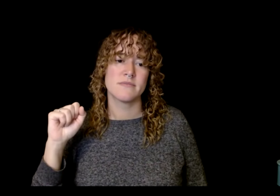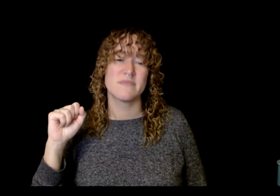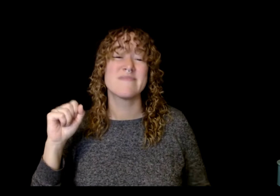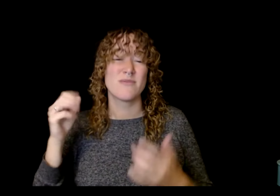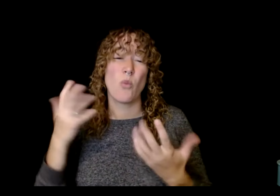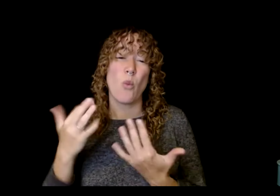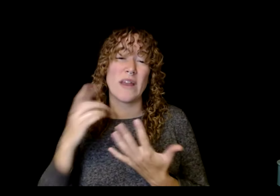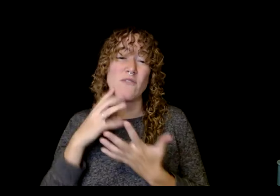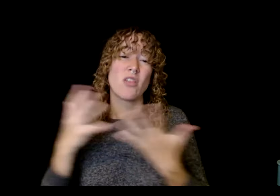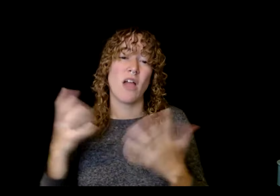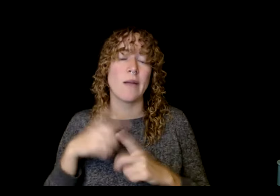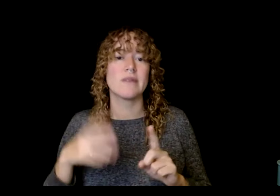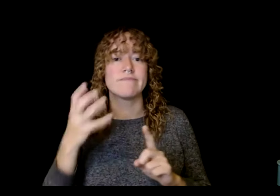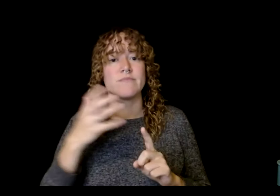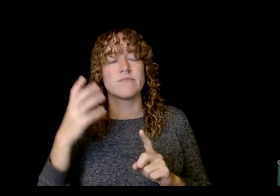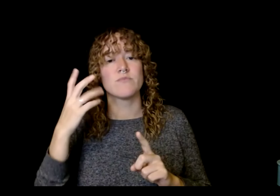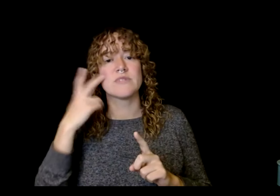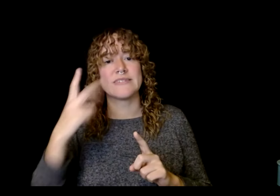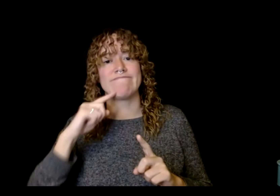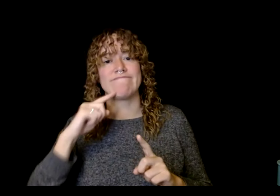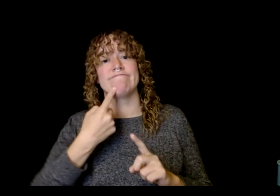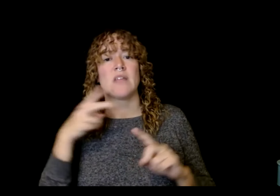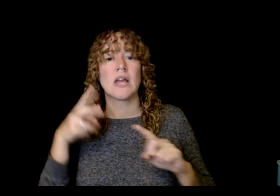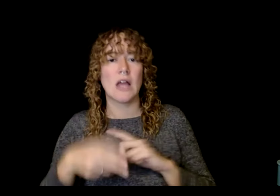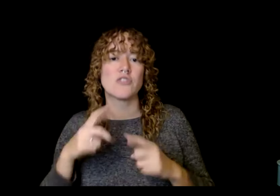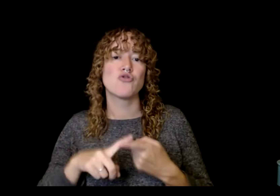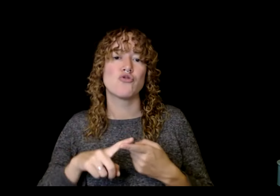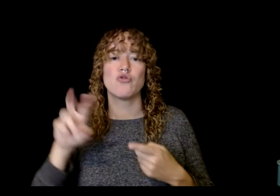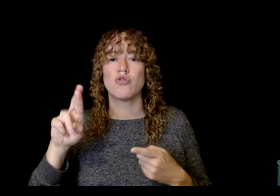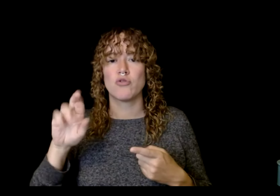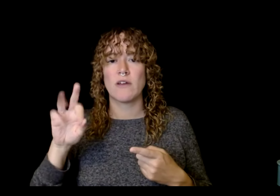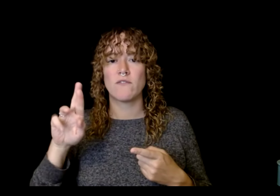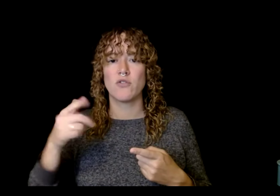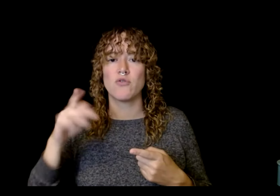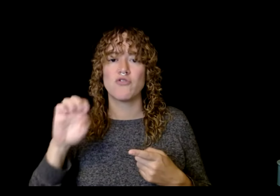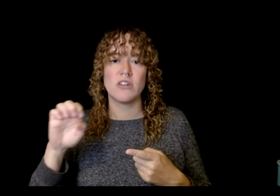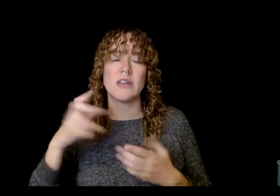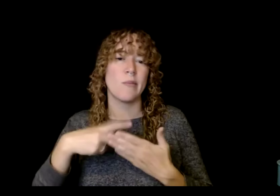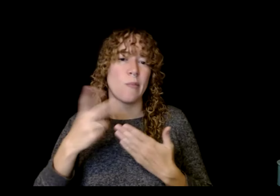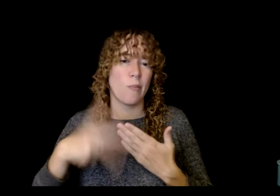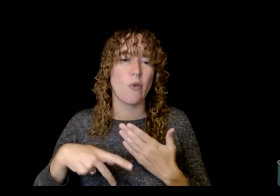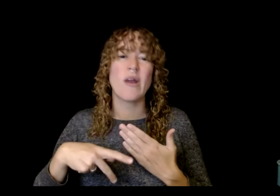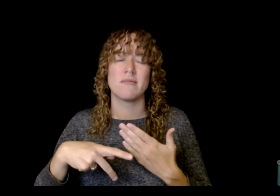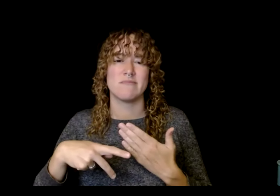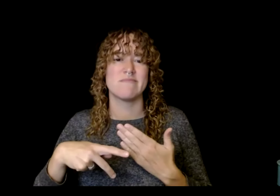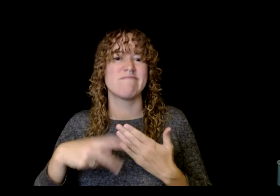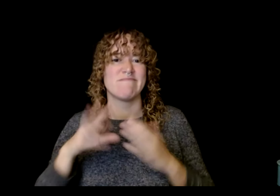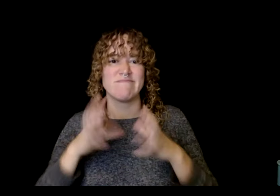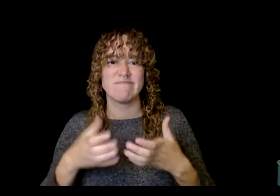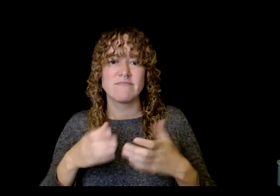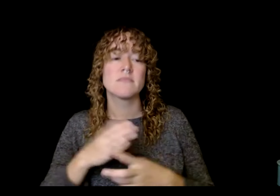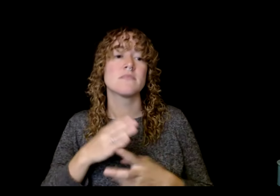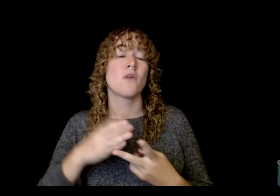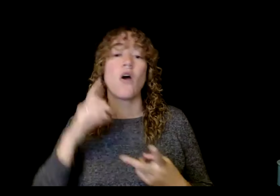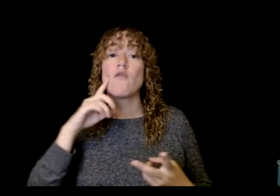are seeing significant cuts to our refugee program and infrastructure. In terms of things like SNAP